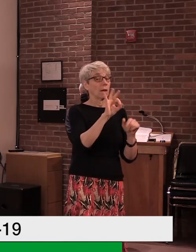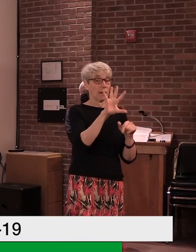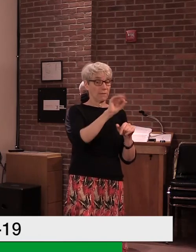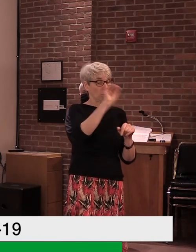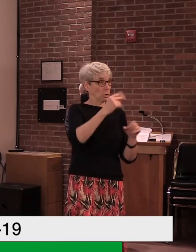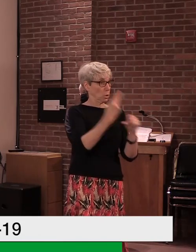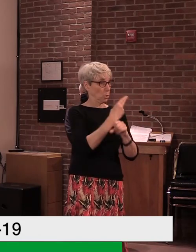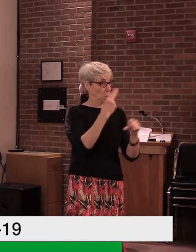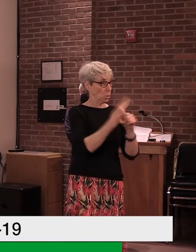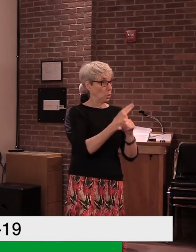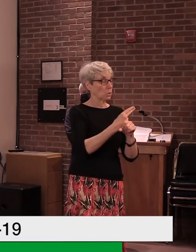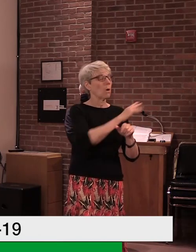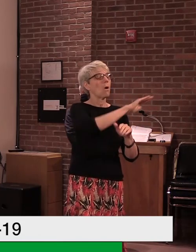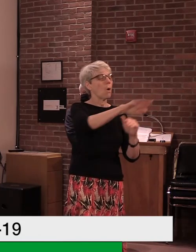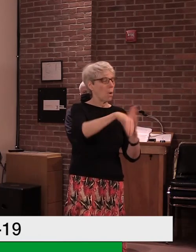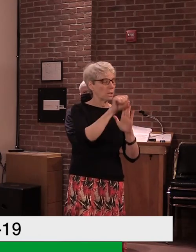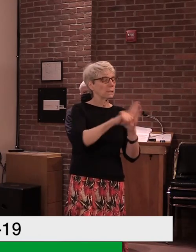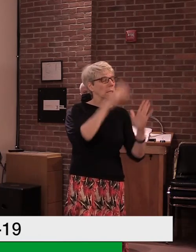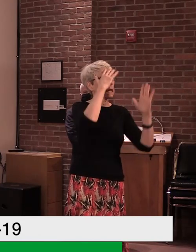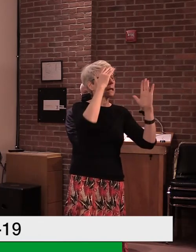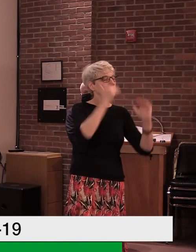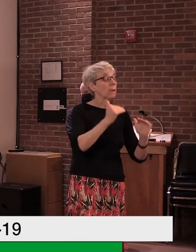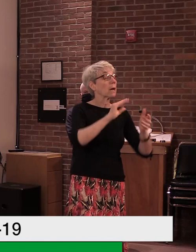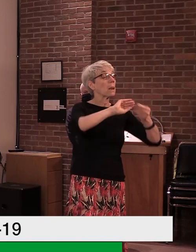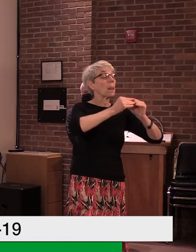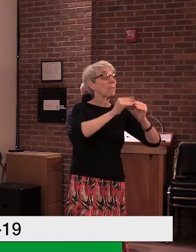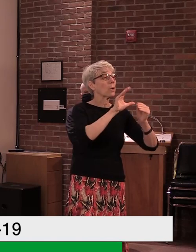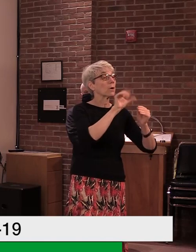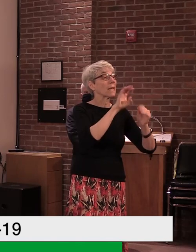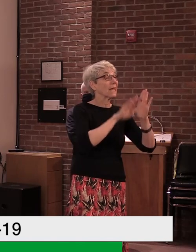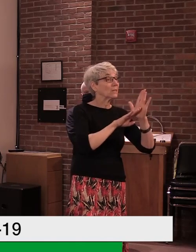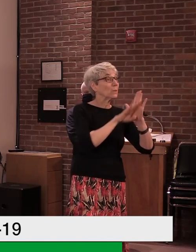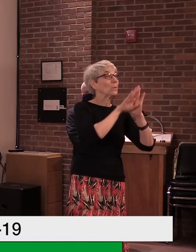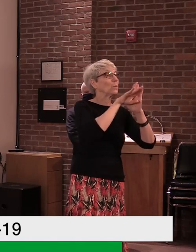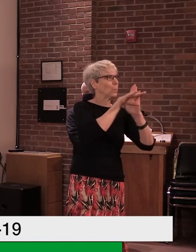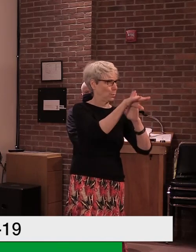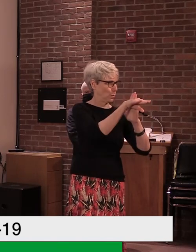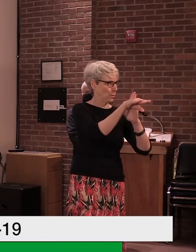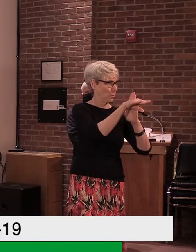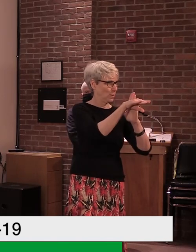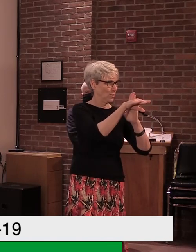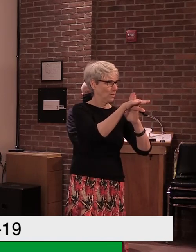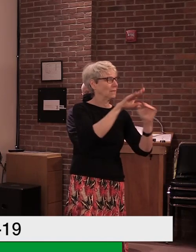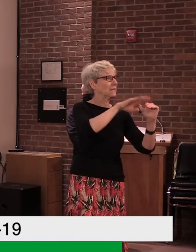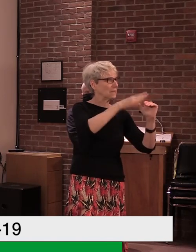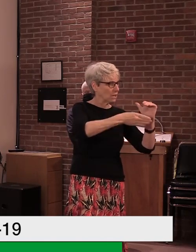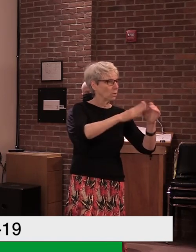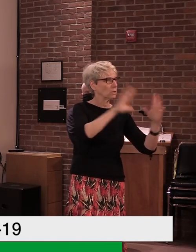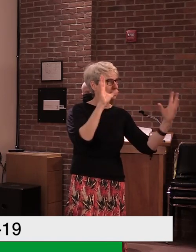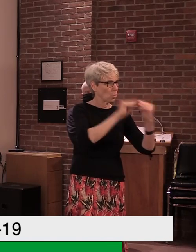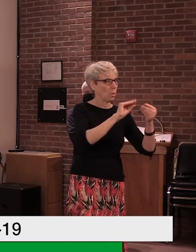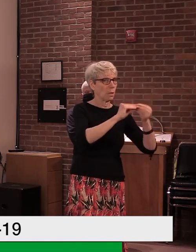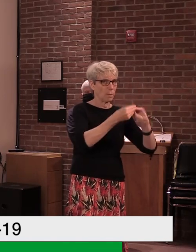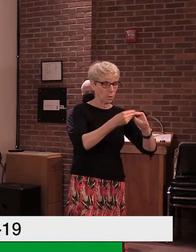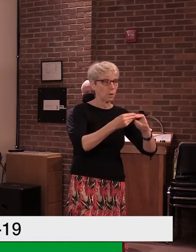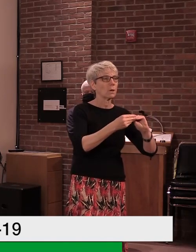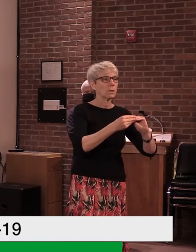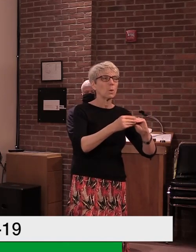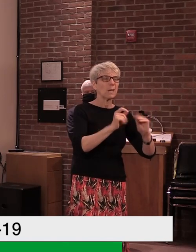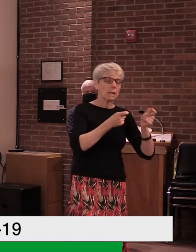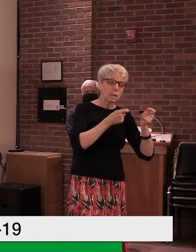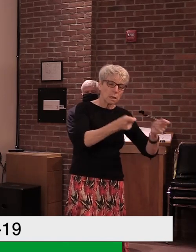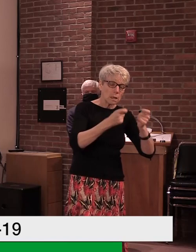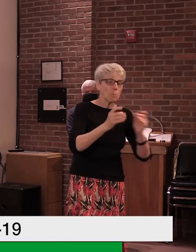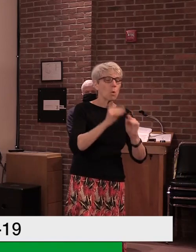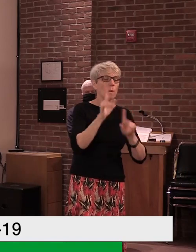now in their case count. So that is very encouraging, but we do need to get greater compliance, not just here, but across the